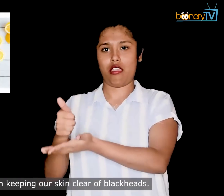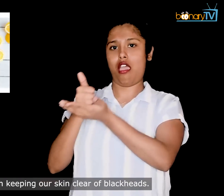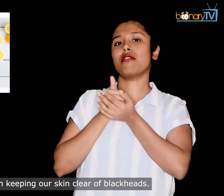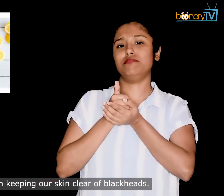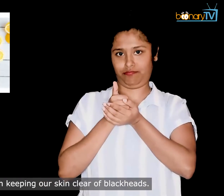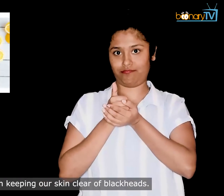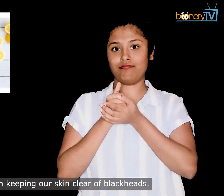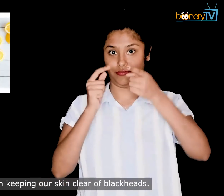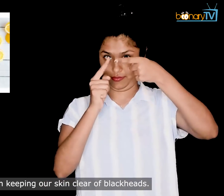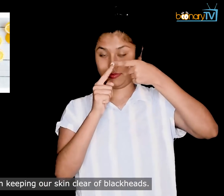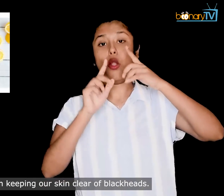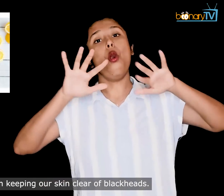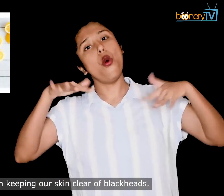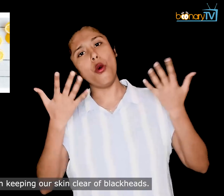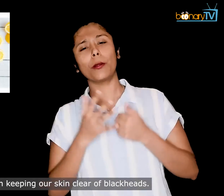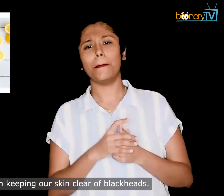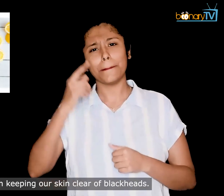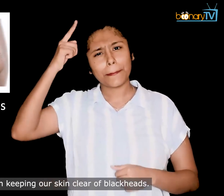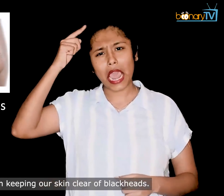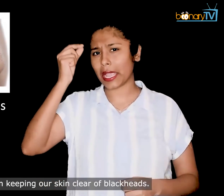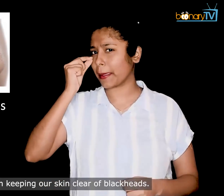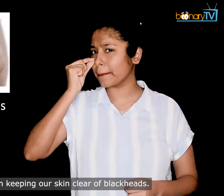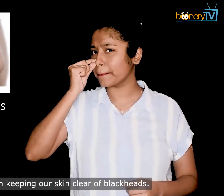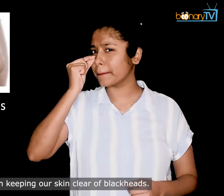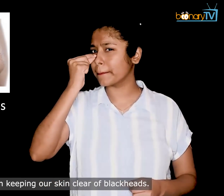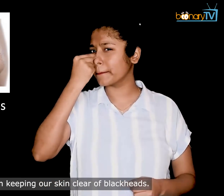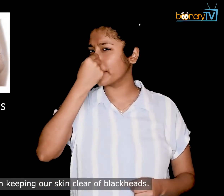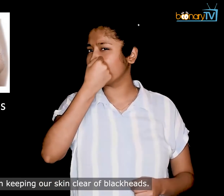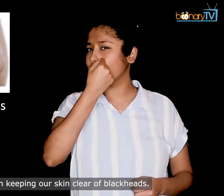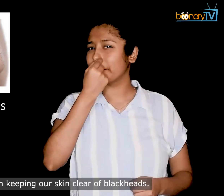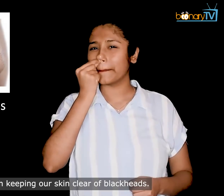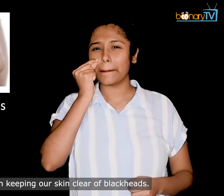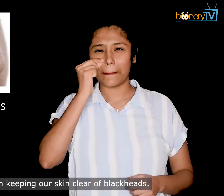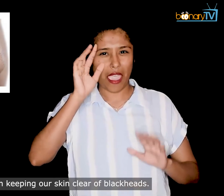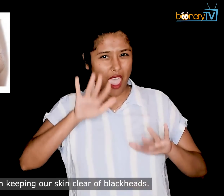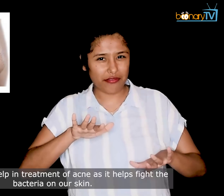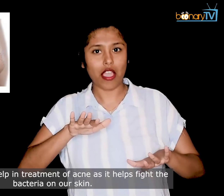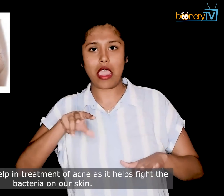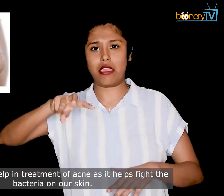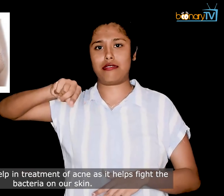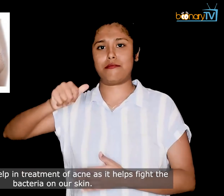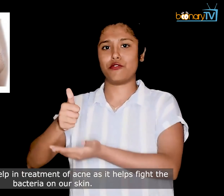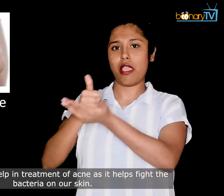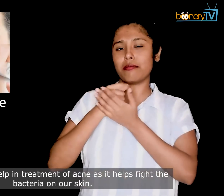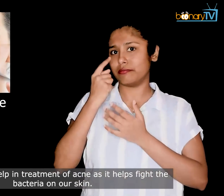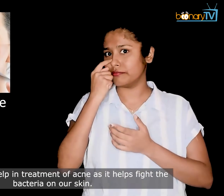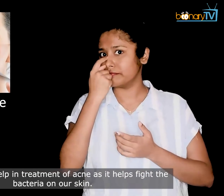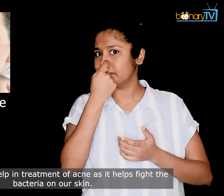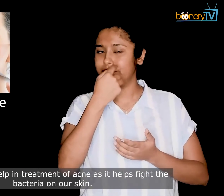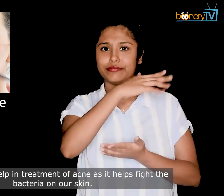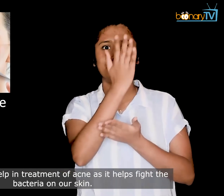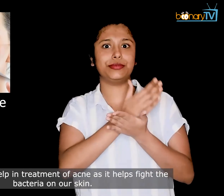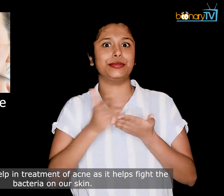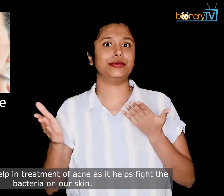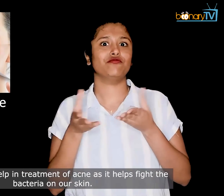in keeping our skin clear of blackheads. They can also help in